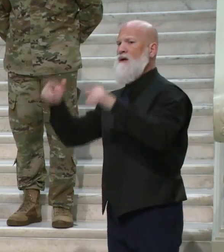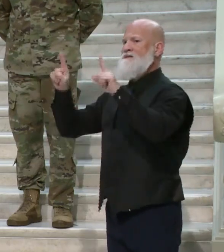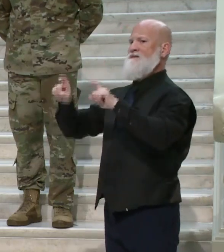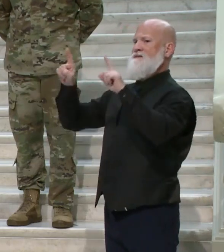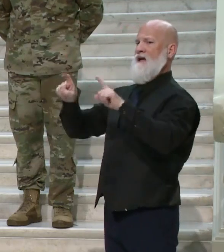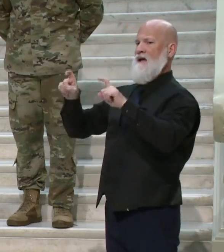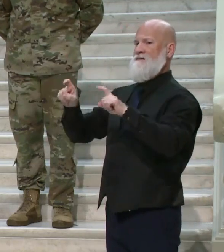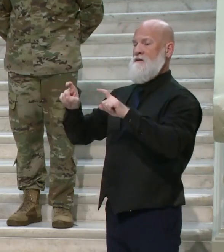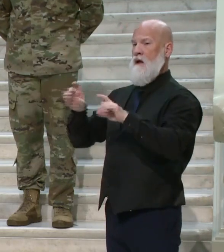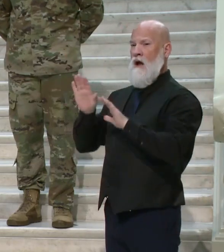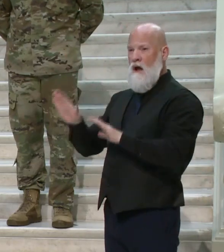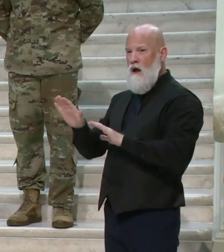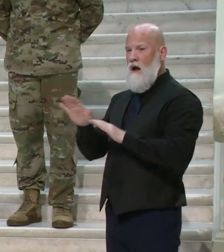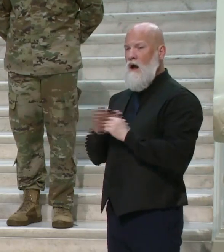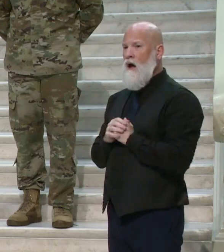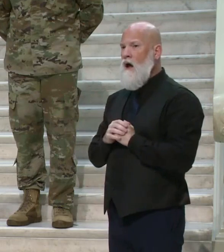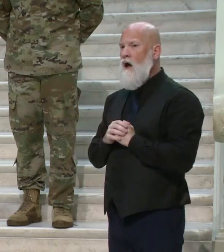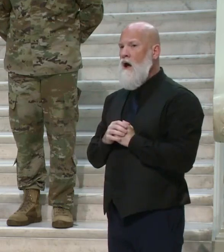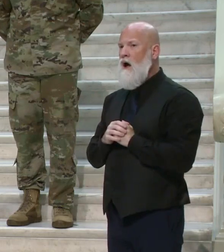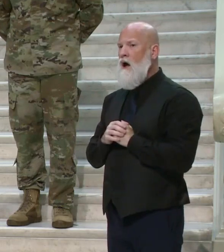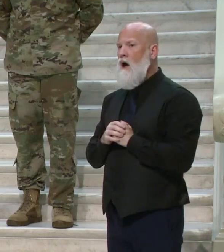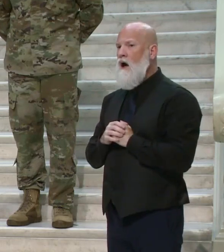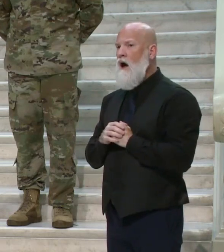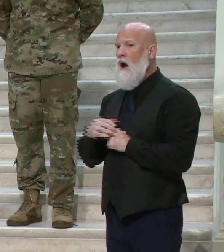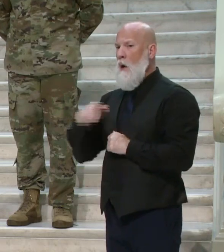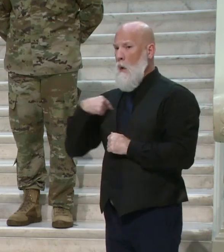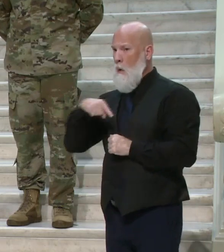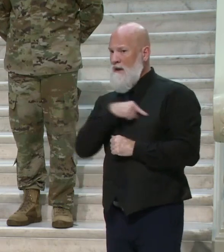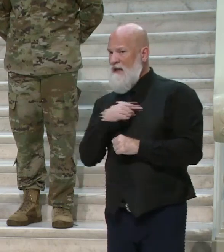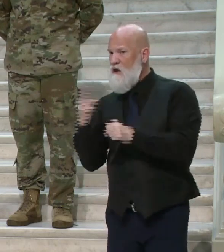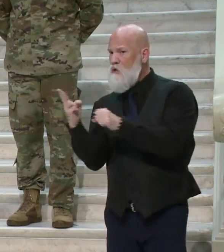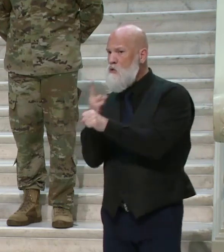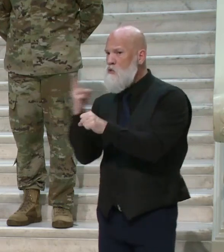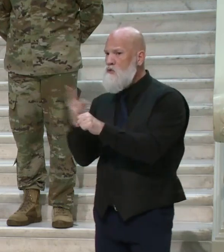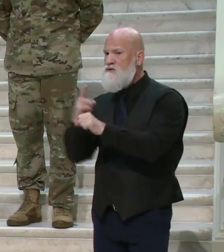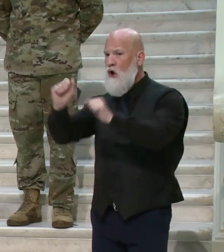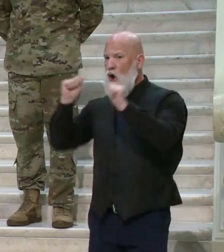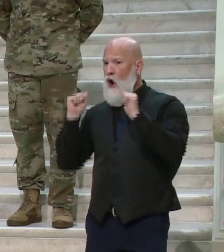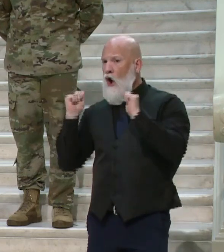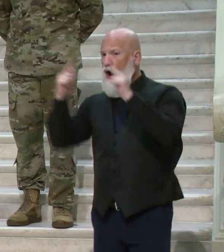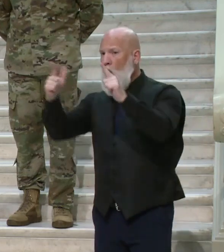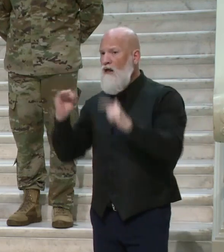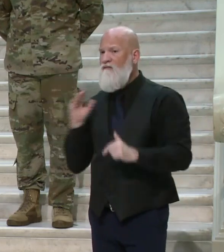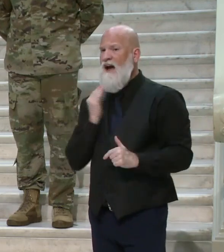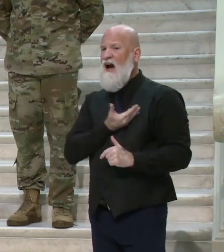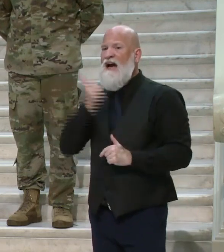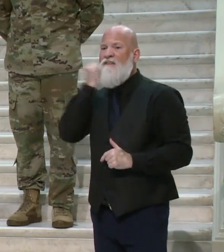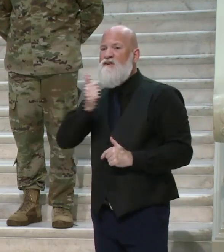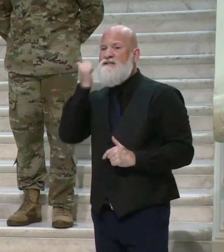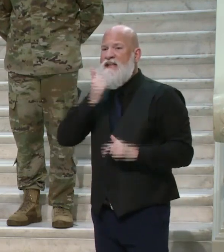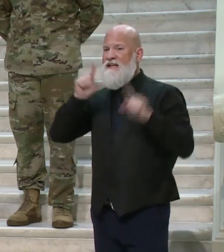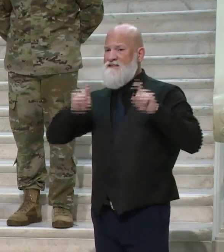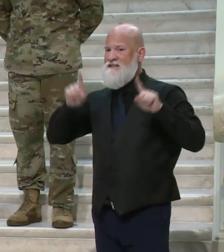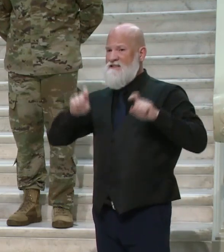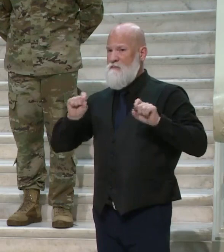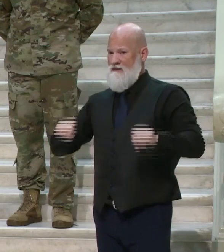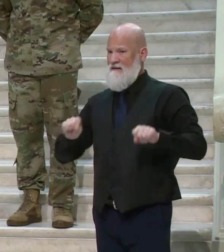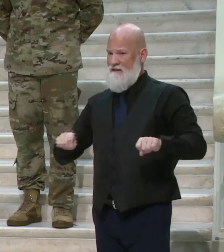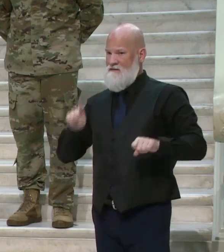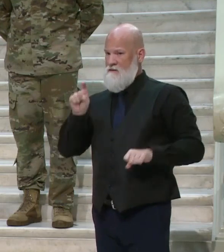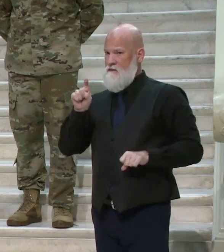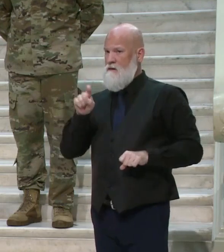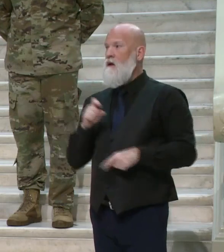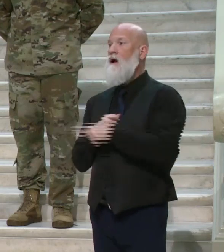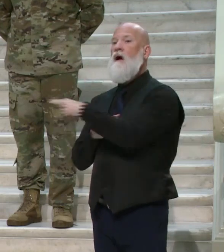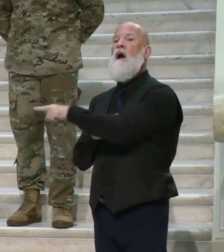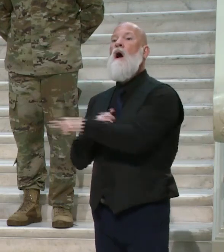have unused capacity for testing at this point? What is our daily testing capacity today? Yeah, I may let General King and Dr.